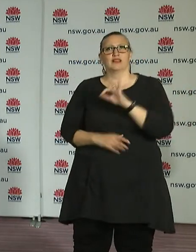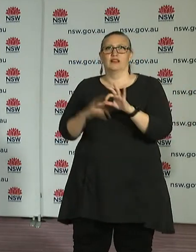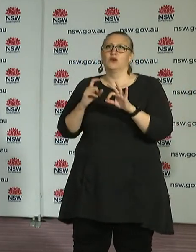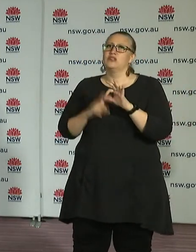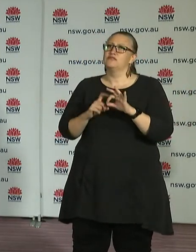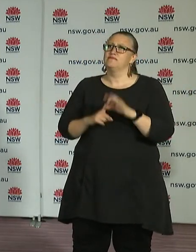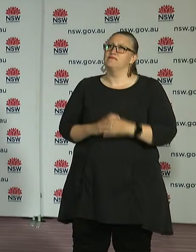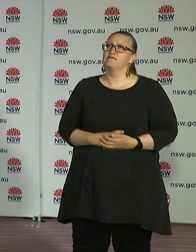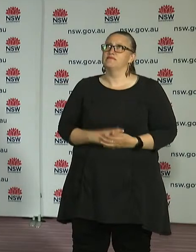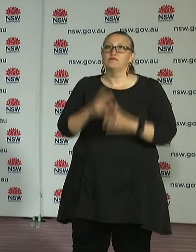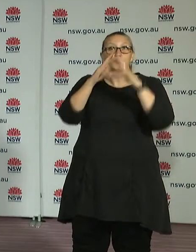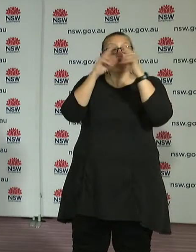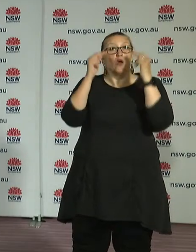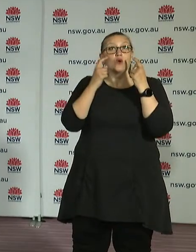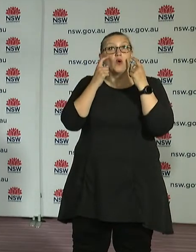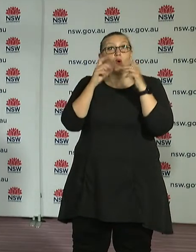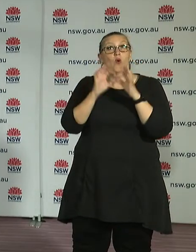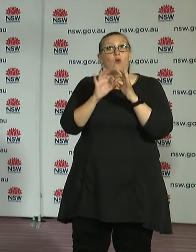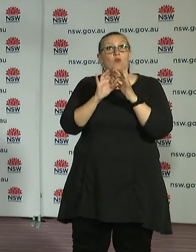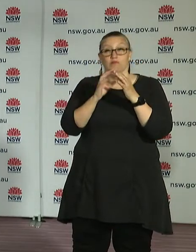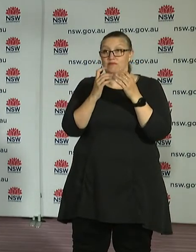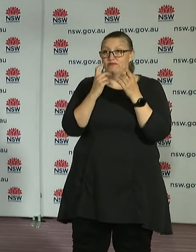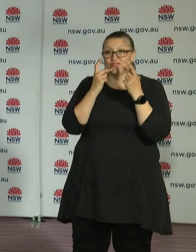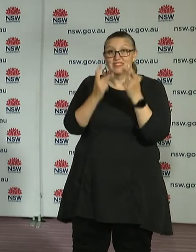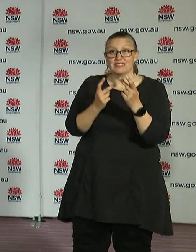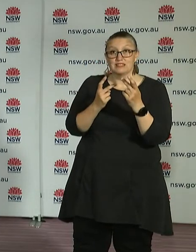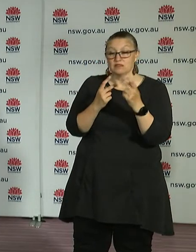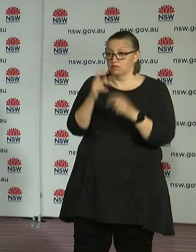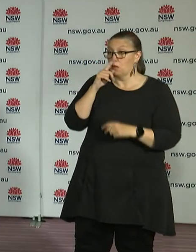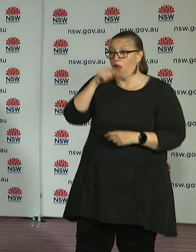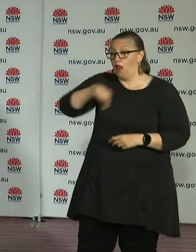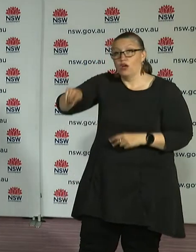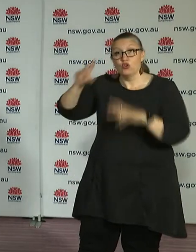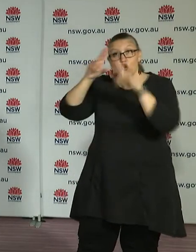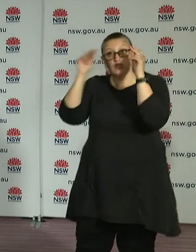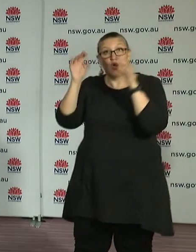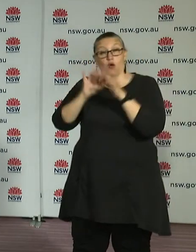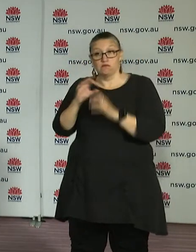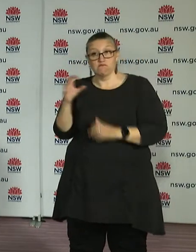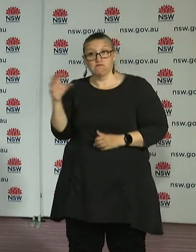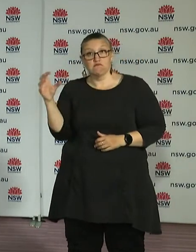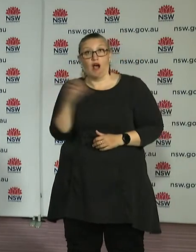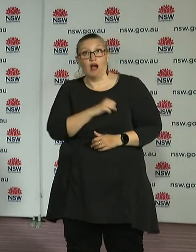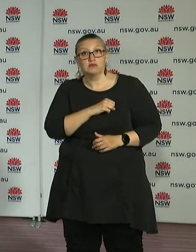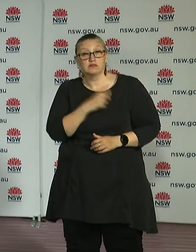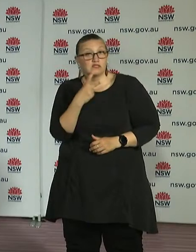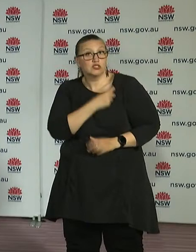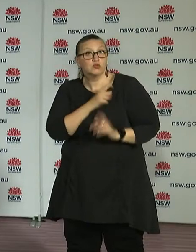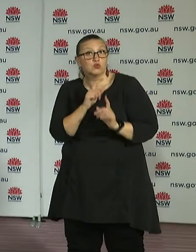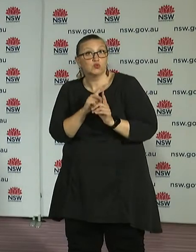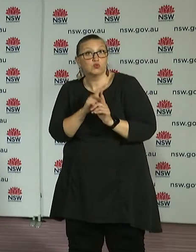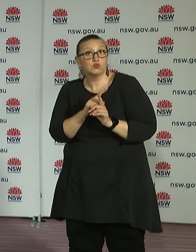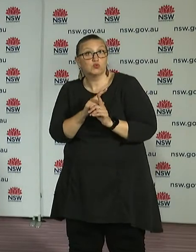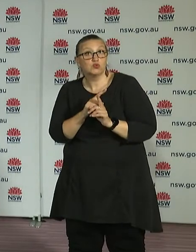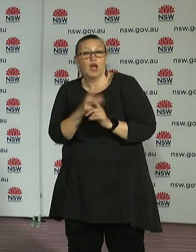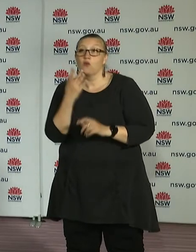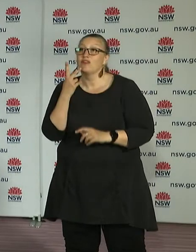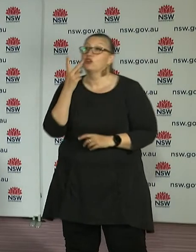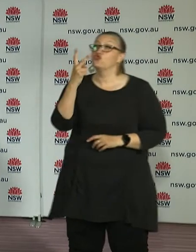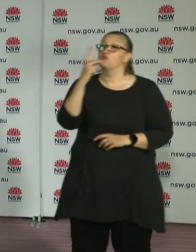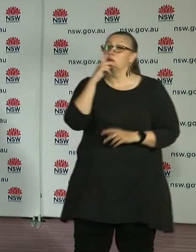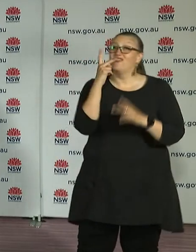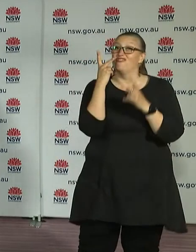say, will residents in aged care centres also have to be vaccinated, and are children included in that to